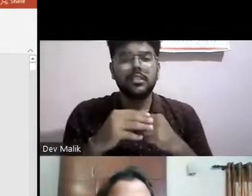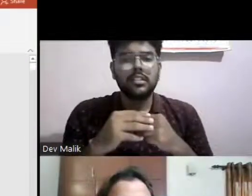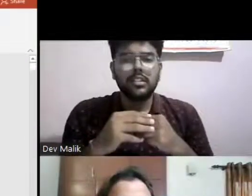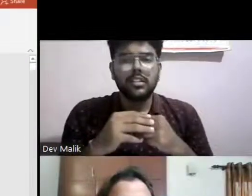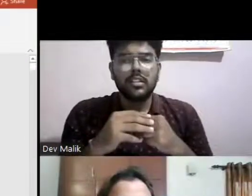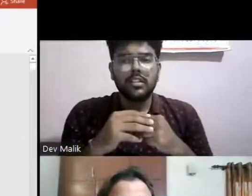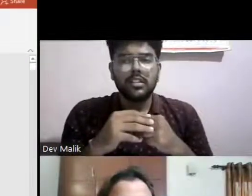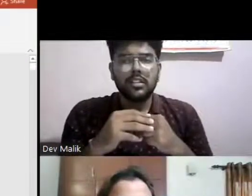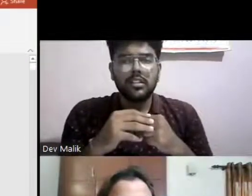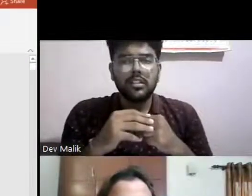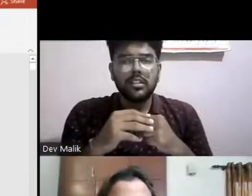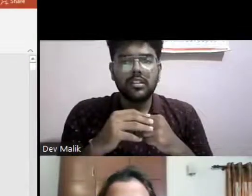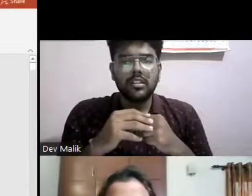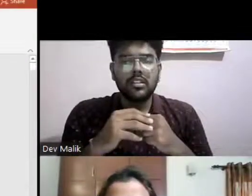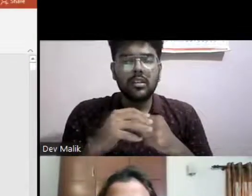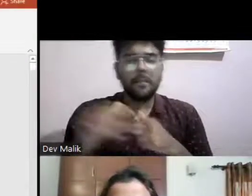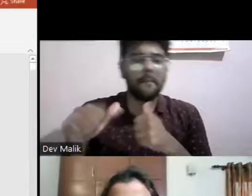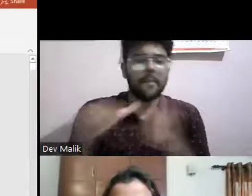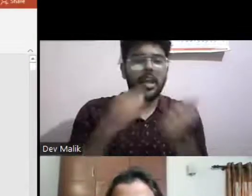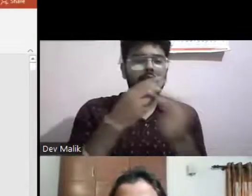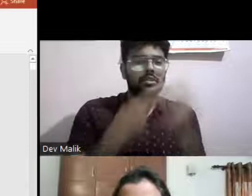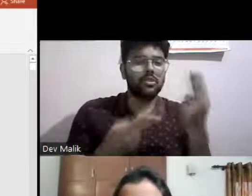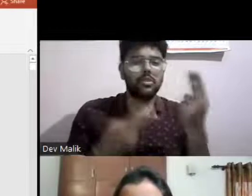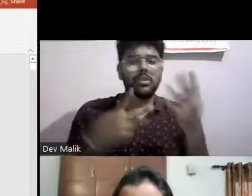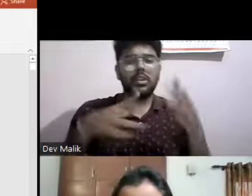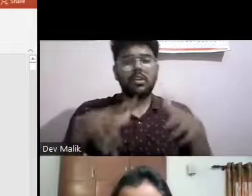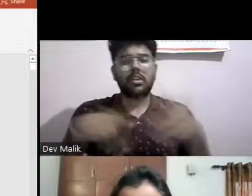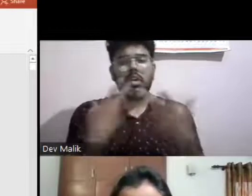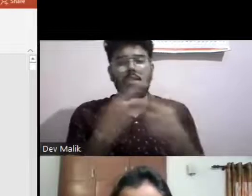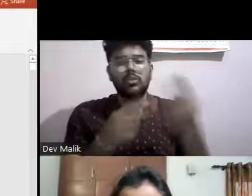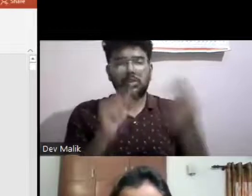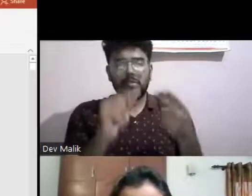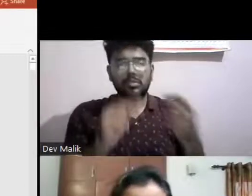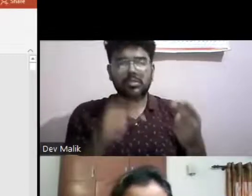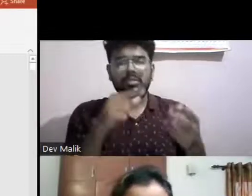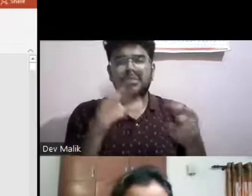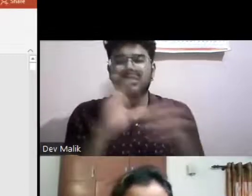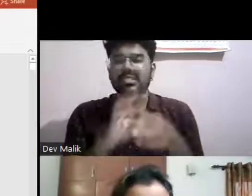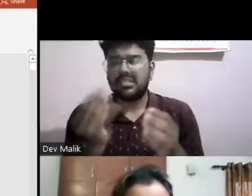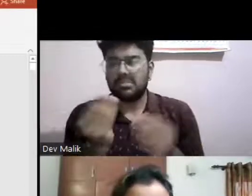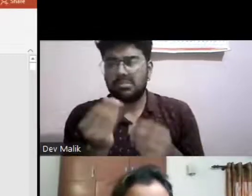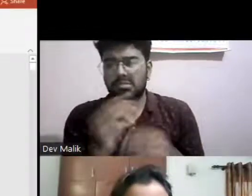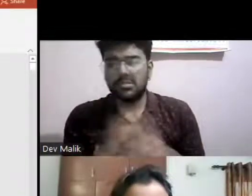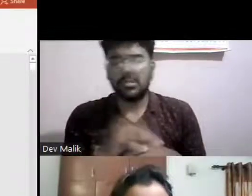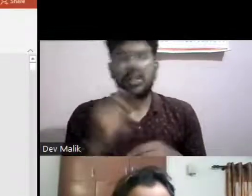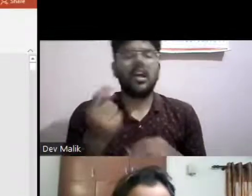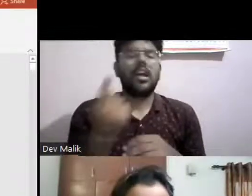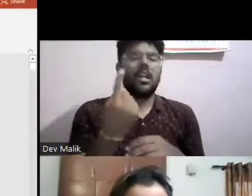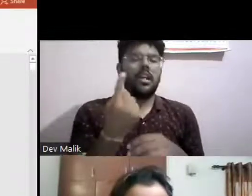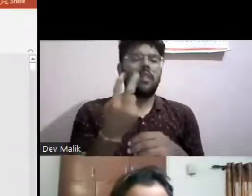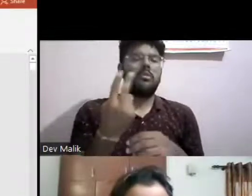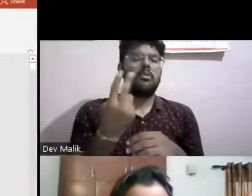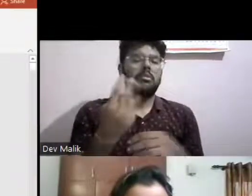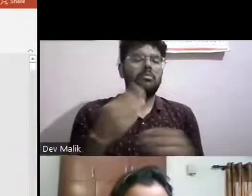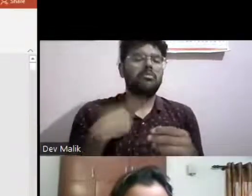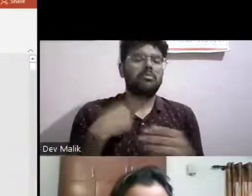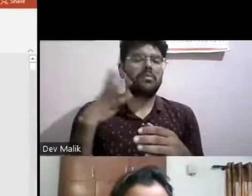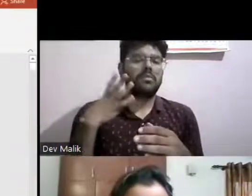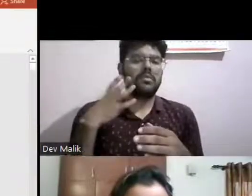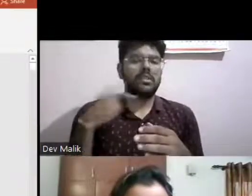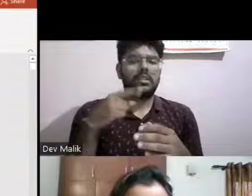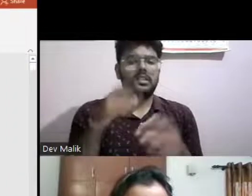she asked about the backstory and how the story unfolds. Just give me a minute. There was some issue on my